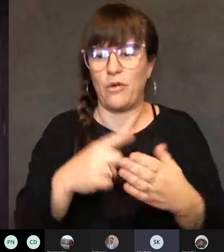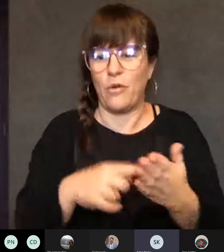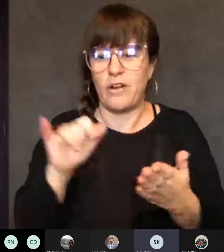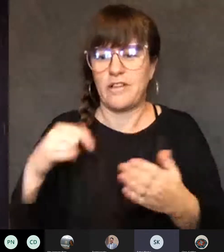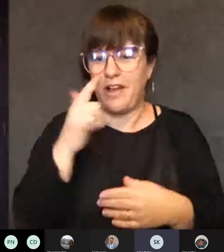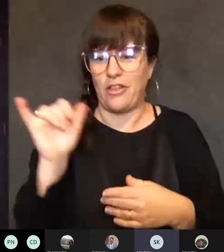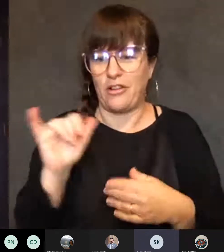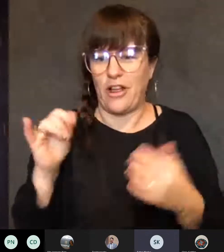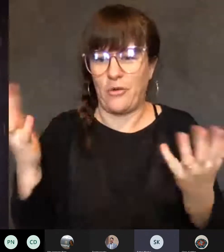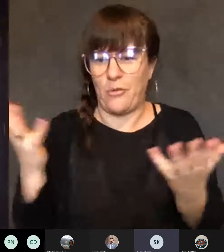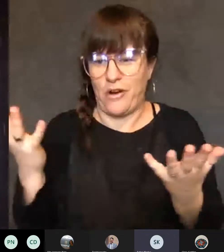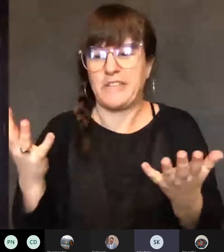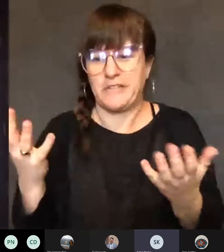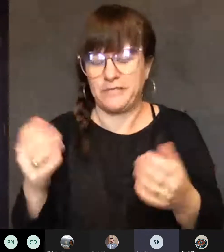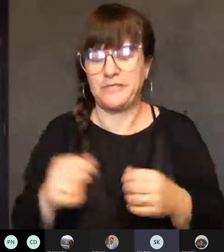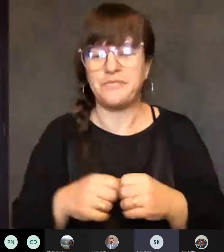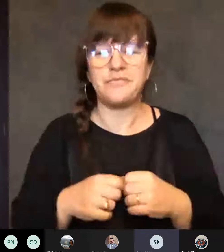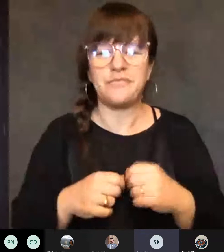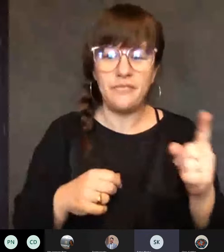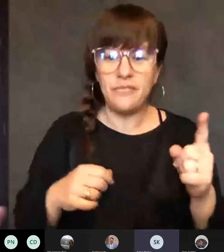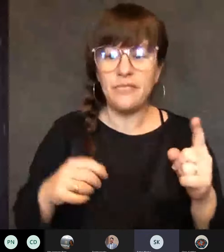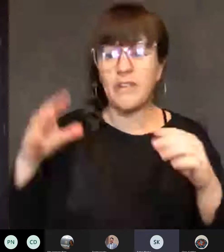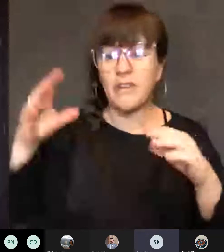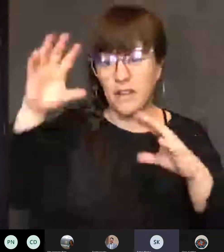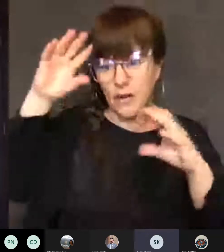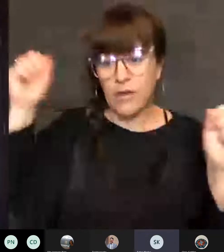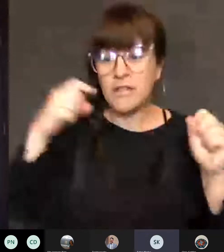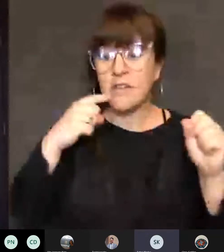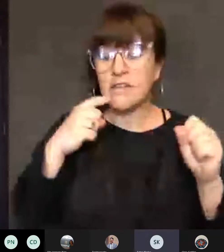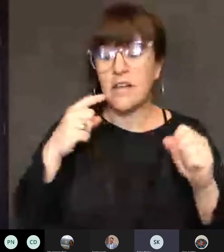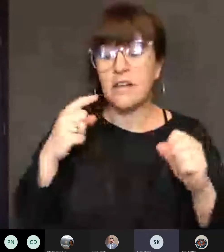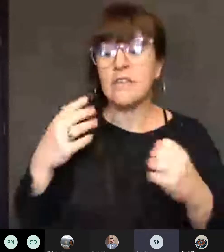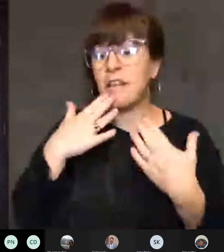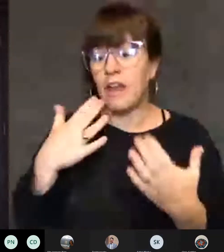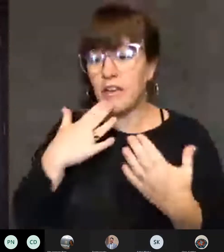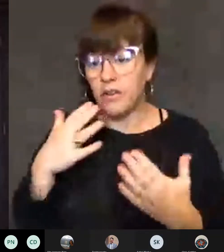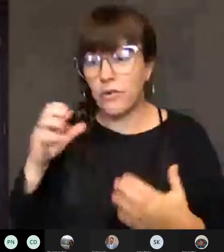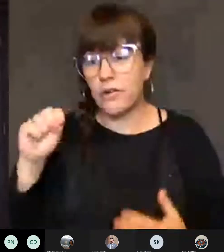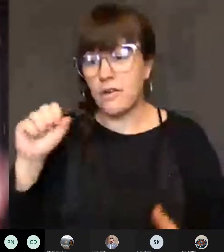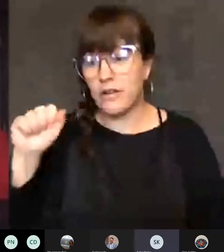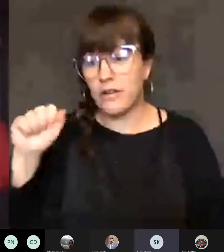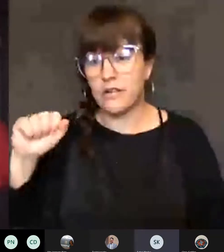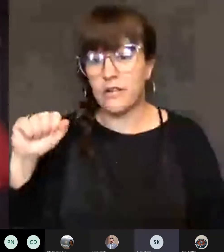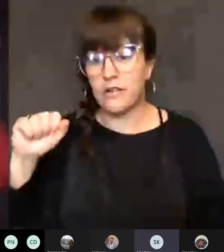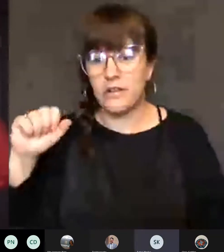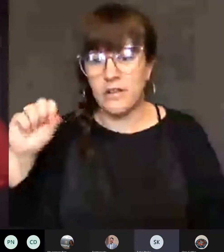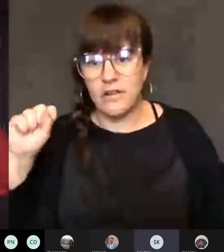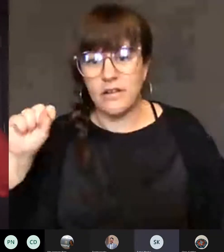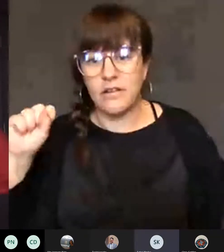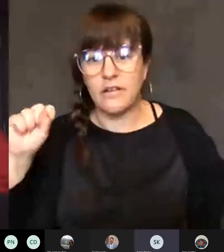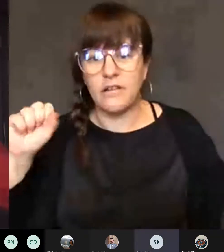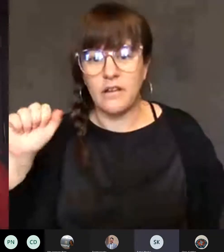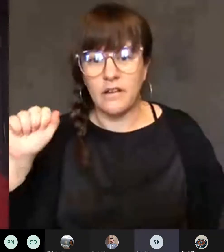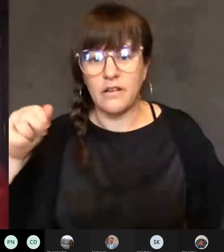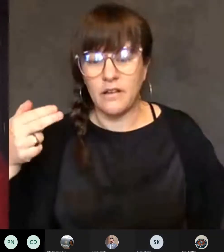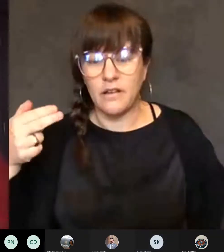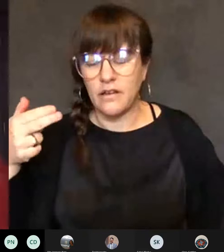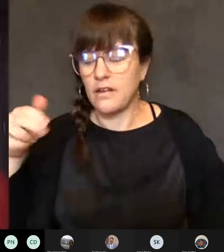healthcare person, you have better insight into this than I do. So I'm glad that you brought it up. So yeah,